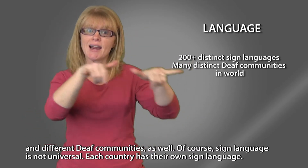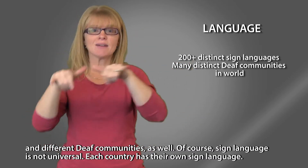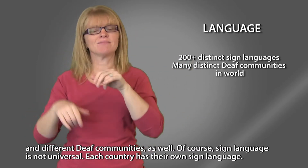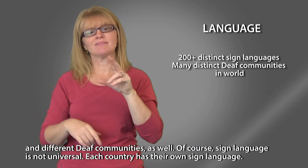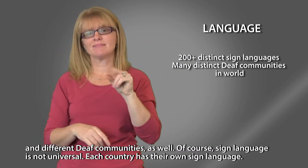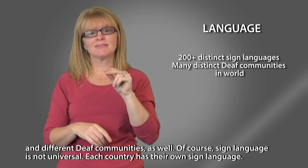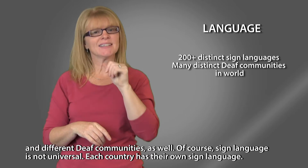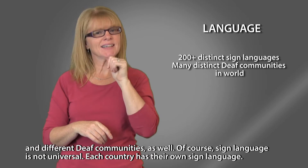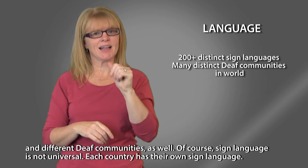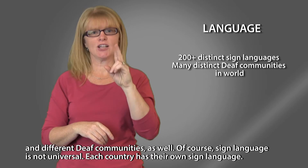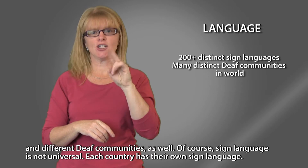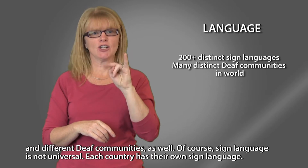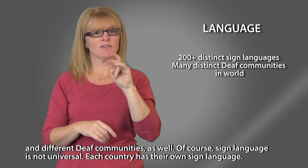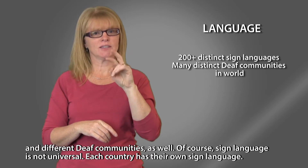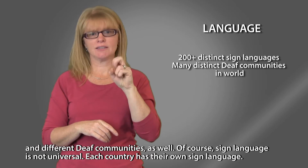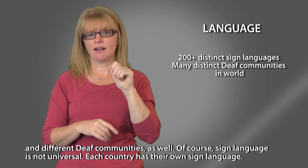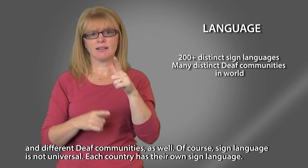Of course, sign language is not universal.